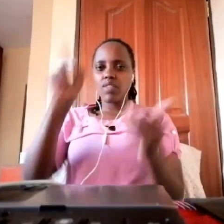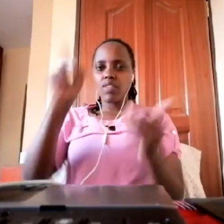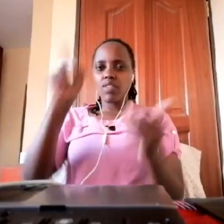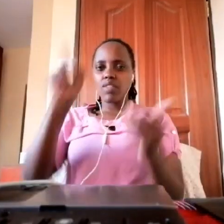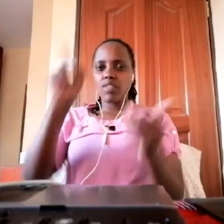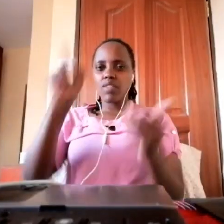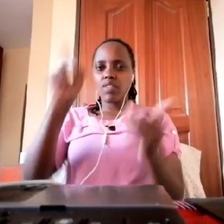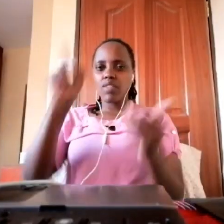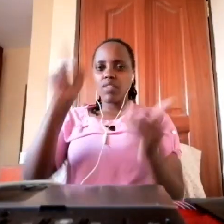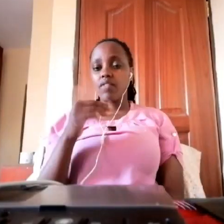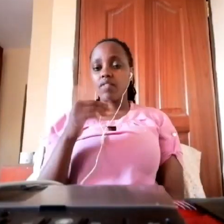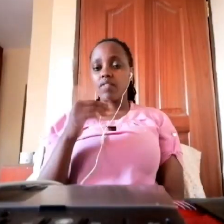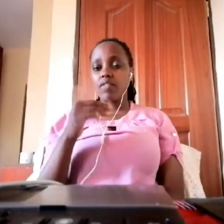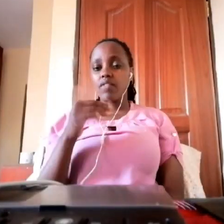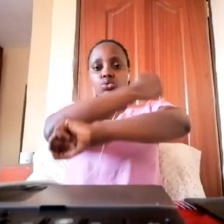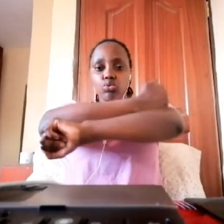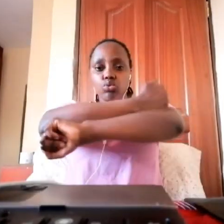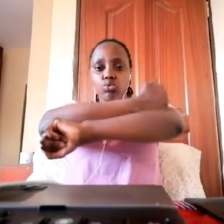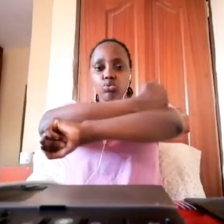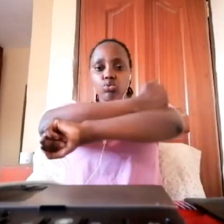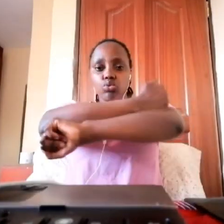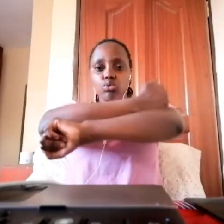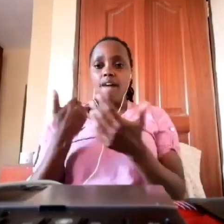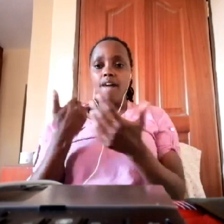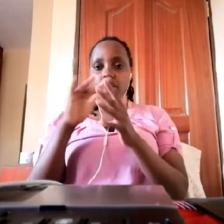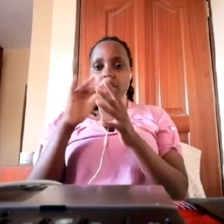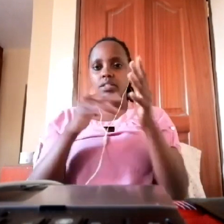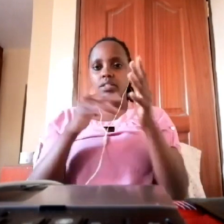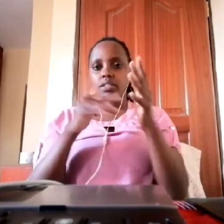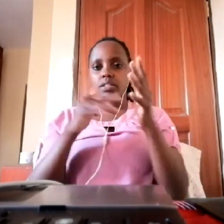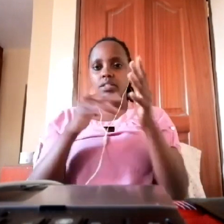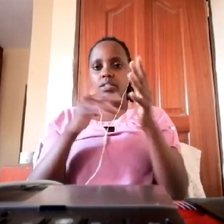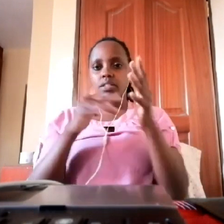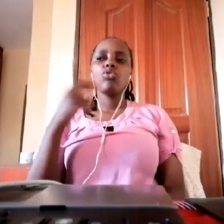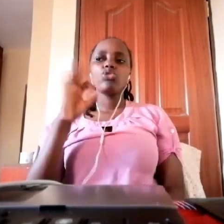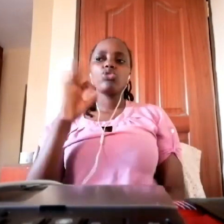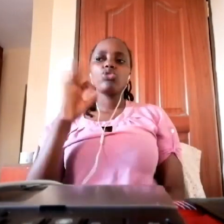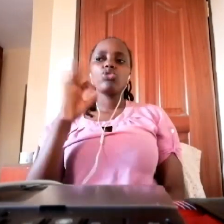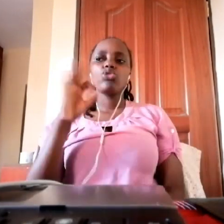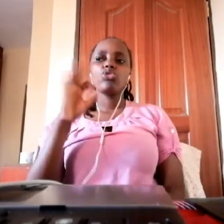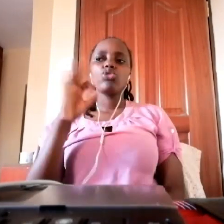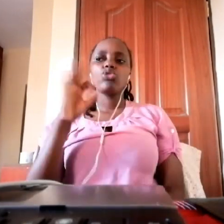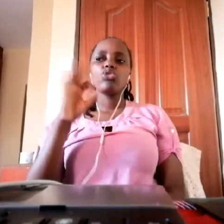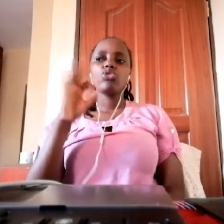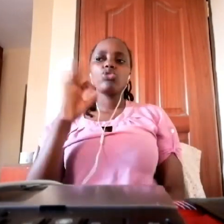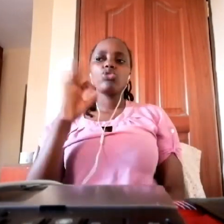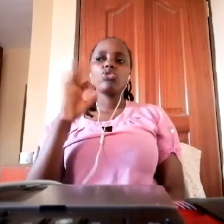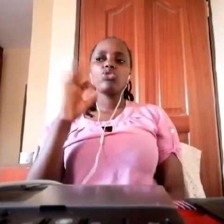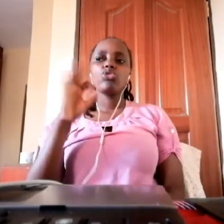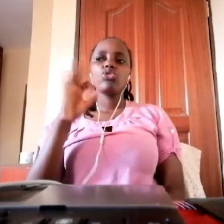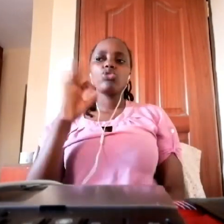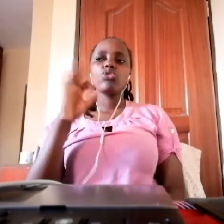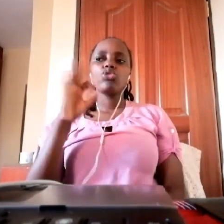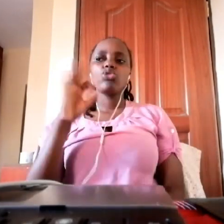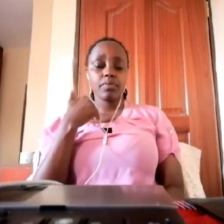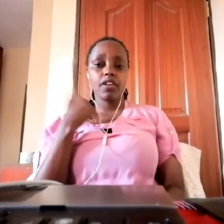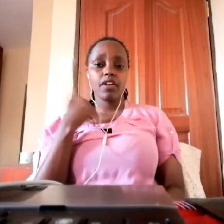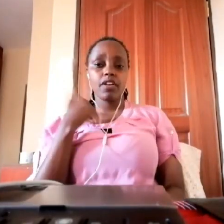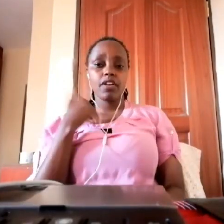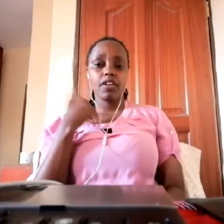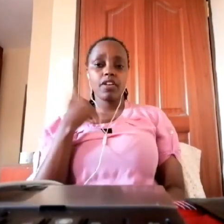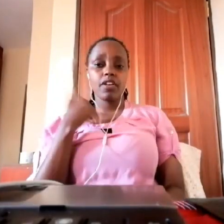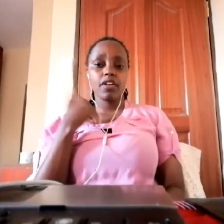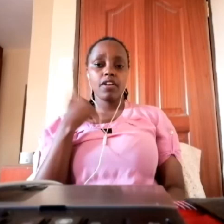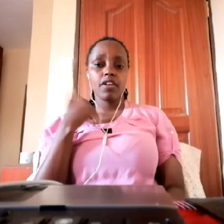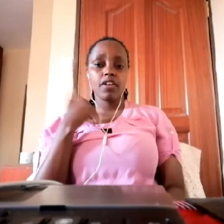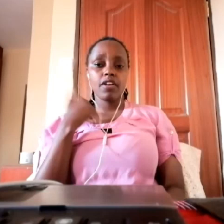mainly schools with our structures called Voice of the Young. A special workshop was also held with